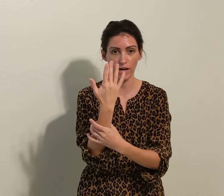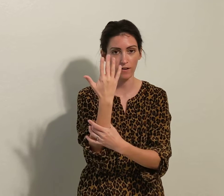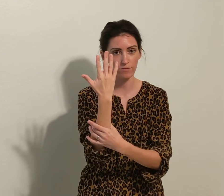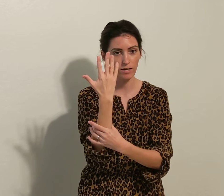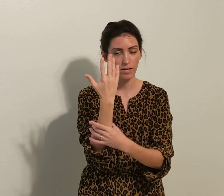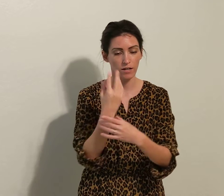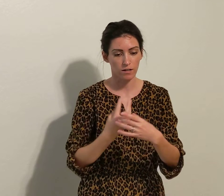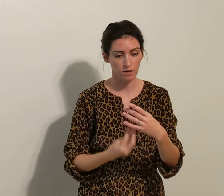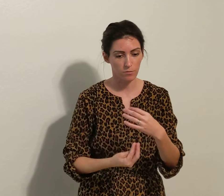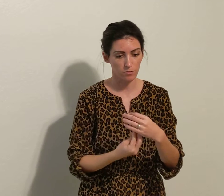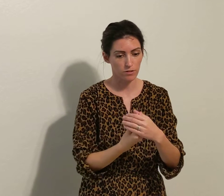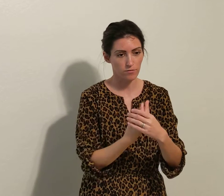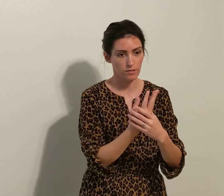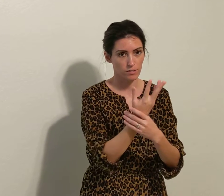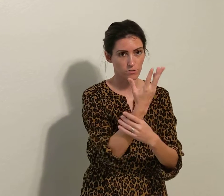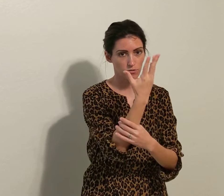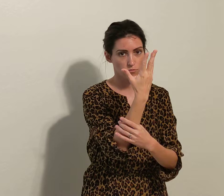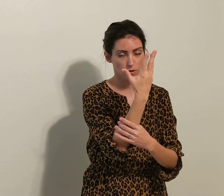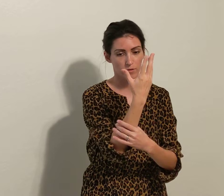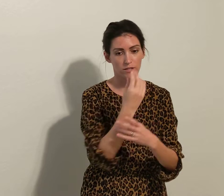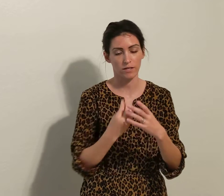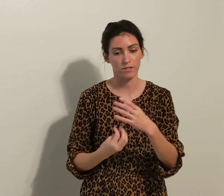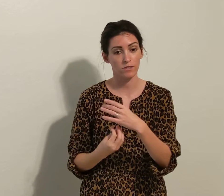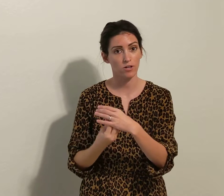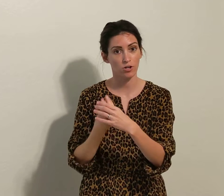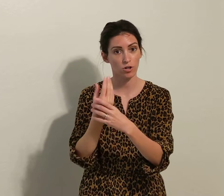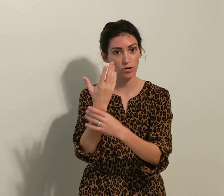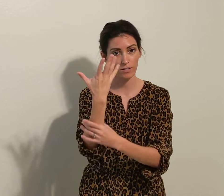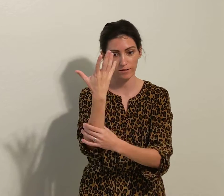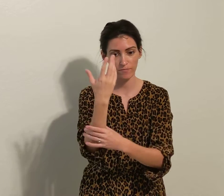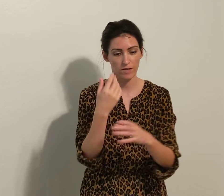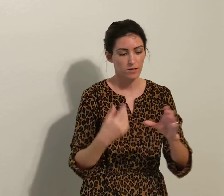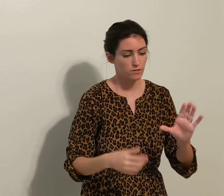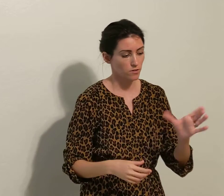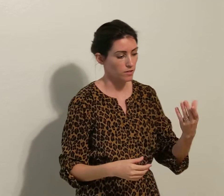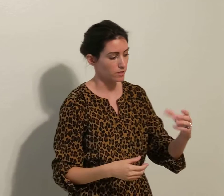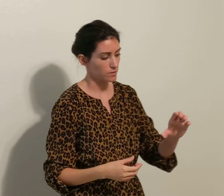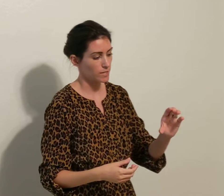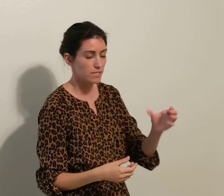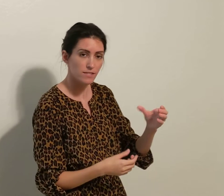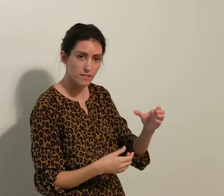have a couple of things growing. That is garden. So I like to make a C.